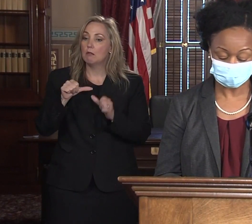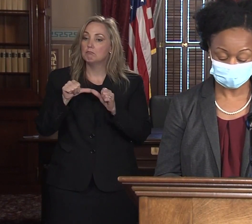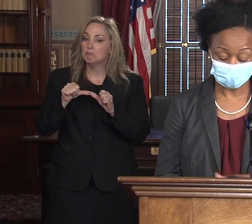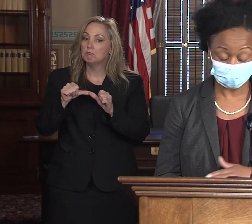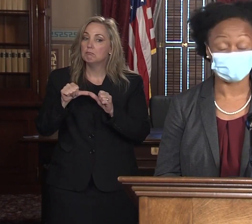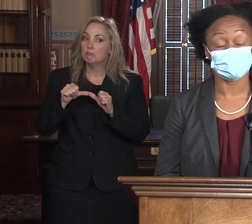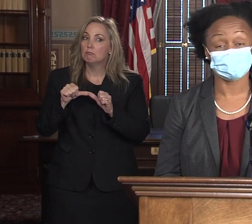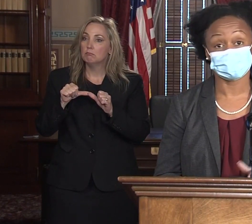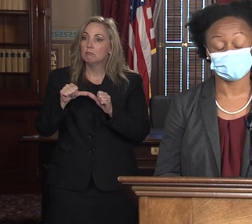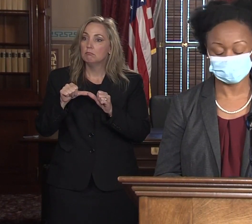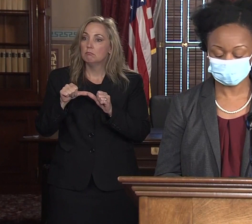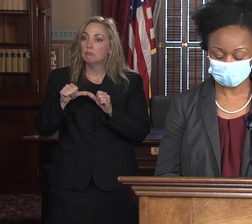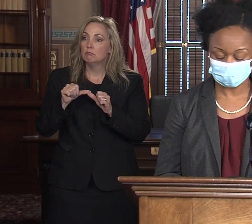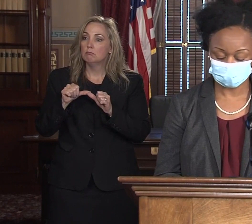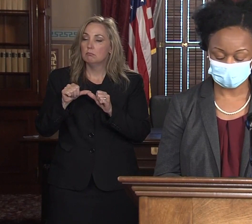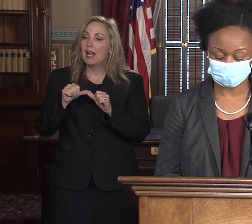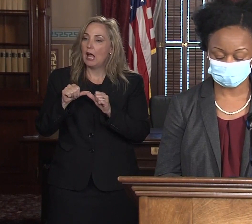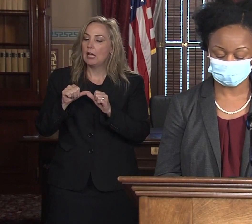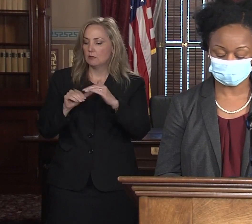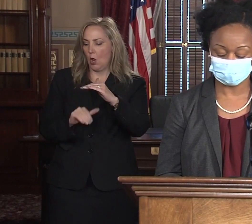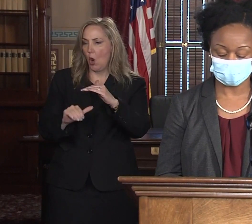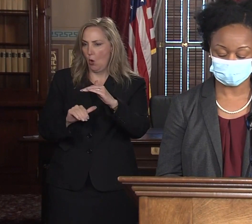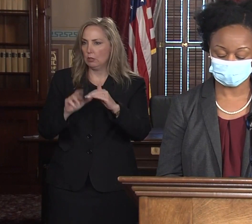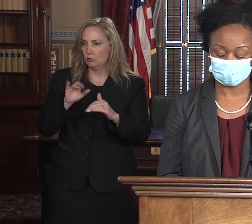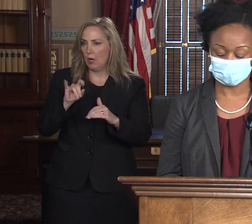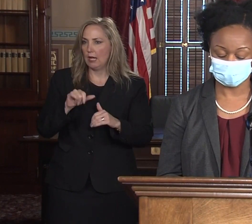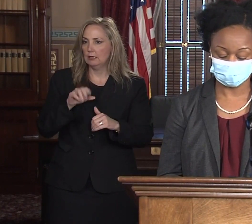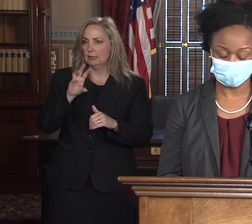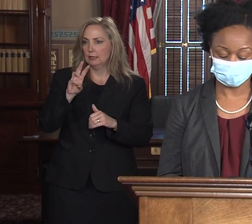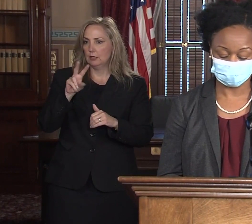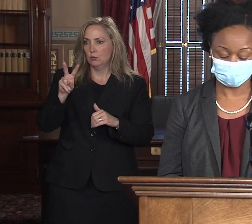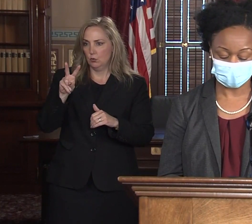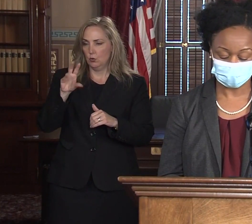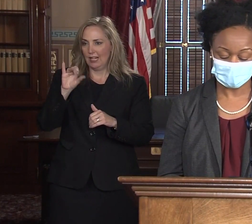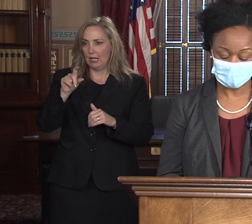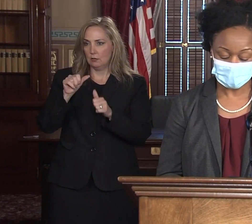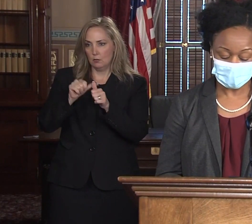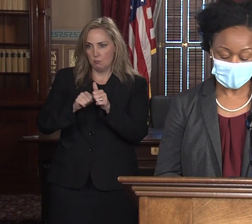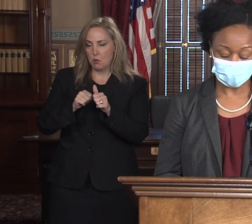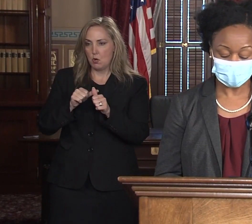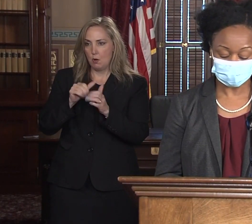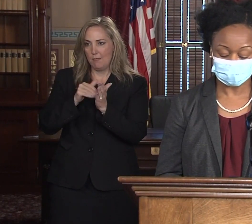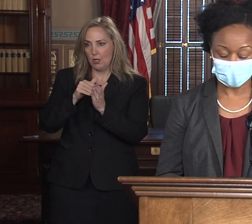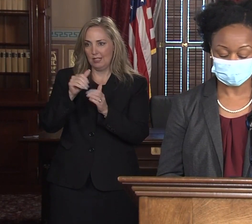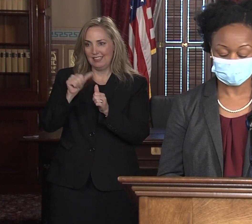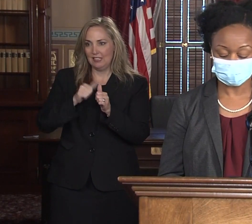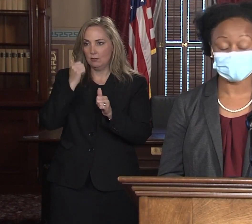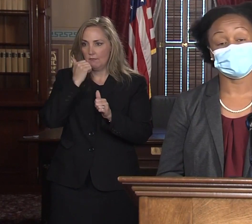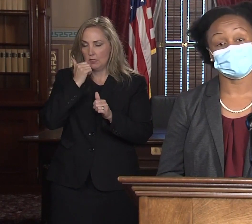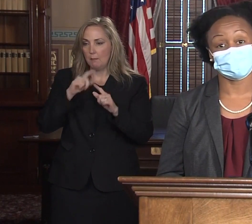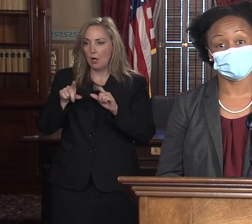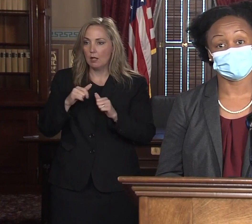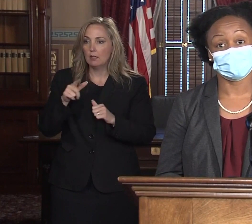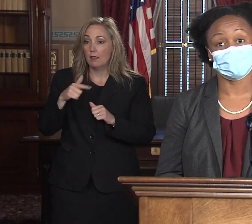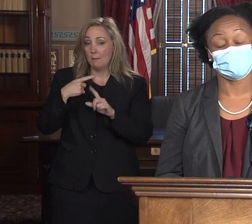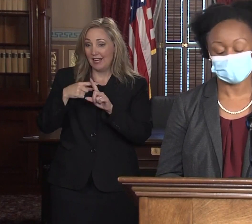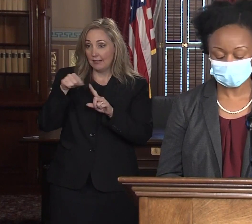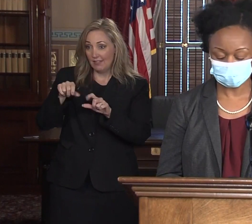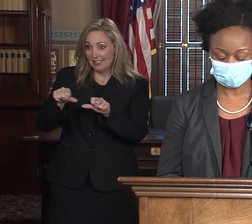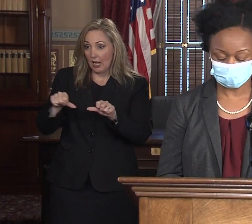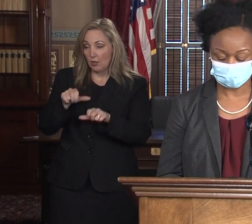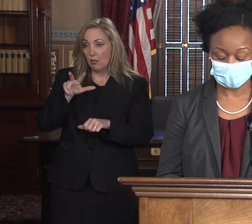our region with the lowest rate at 62 cases per million people per day. However, positivity in this region